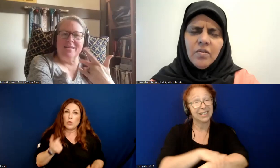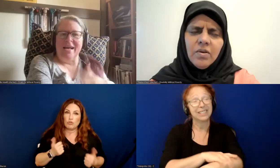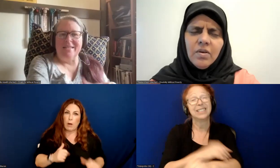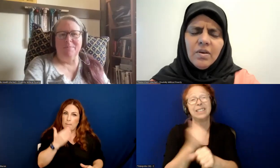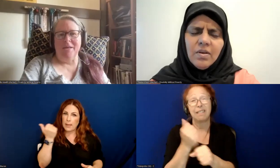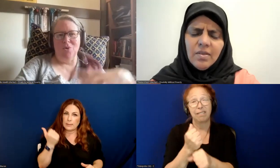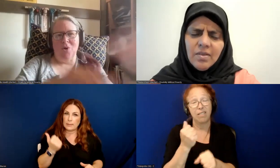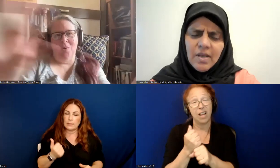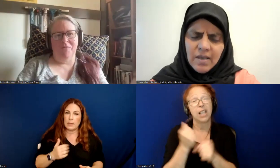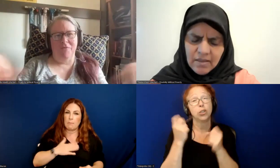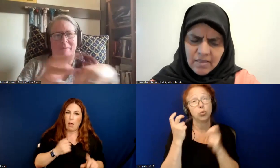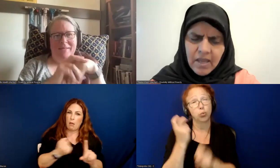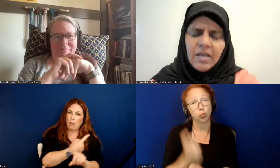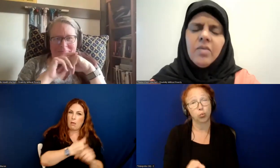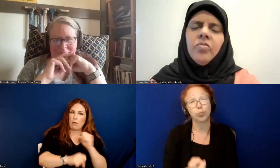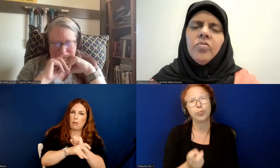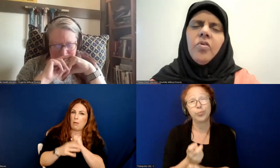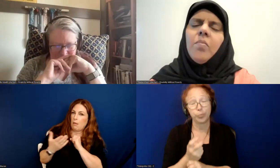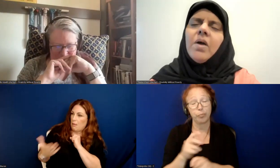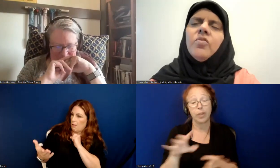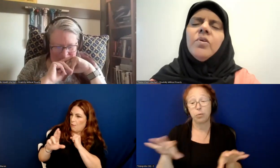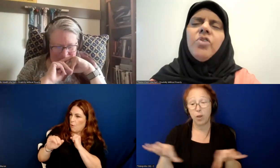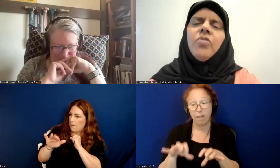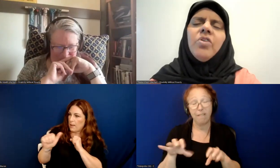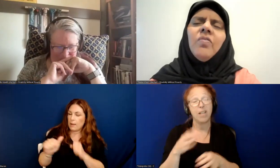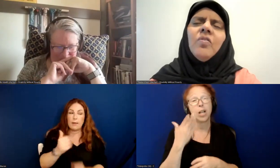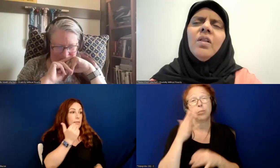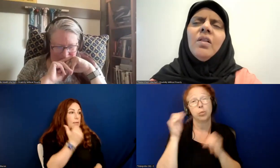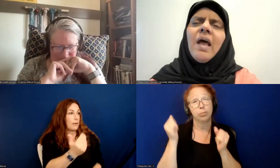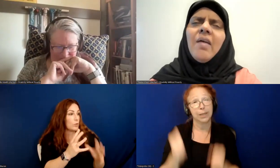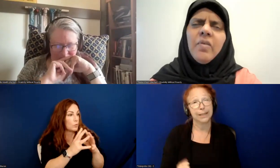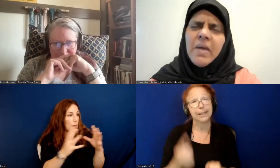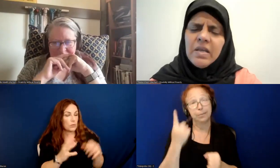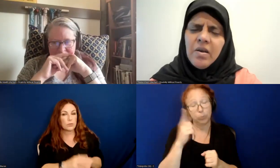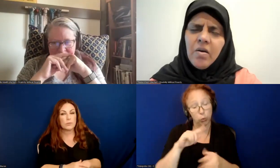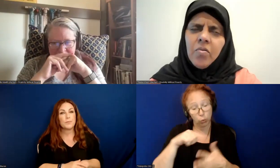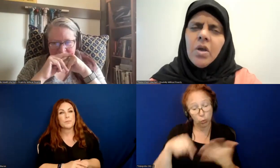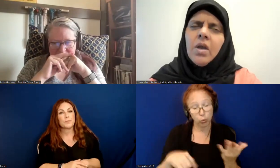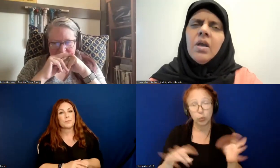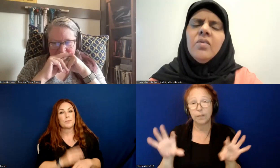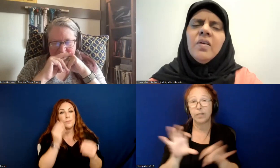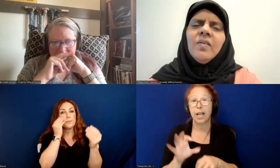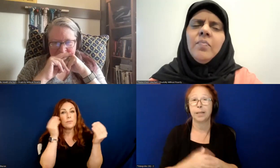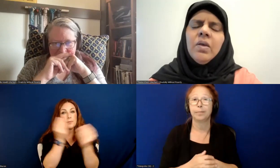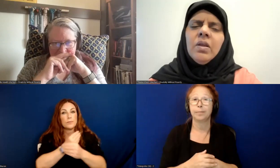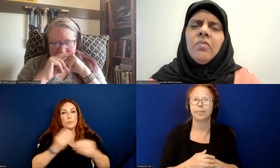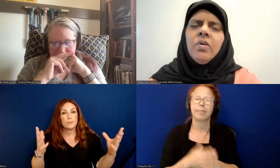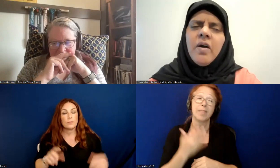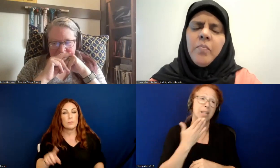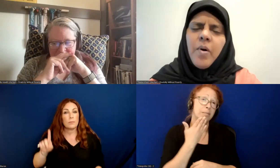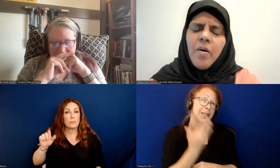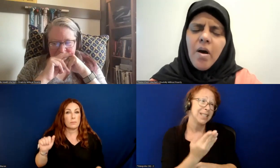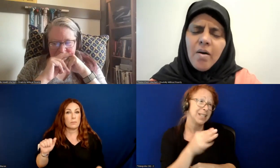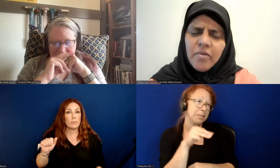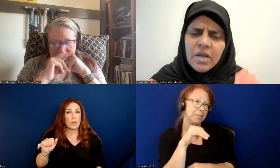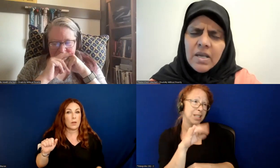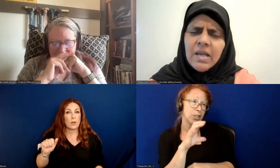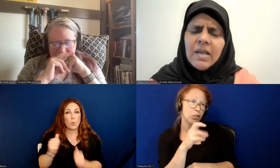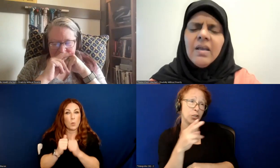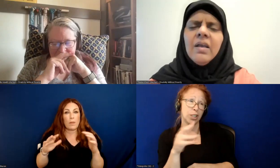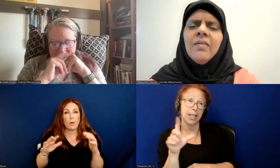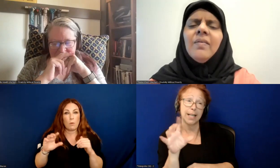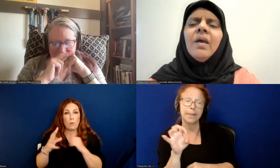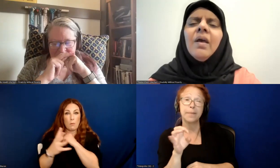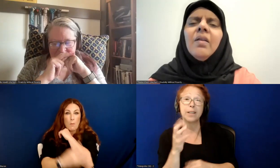there's to my excited bit. You go on for a bit. thank you so much, Michelle. Just to let everybody know, Disability Without